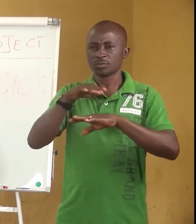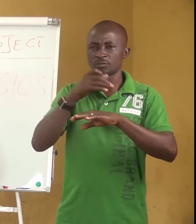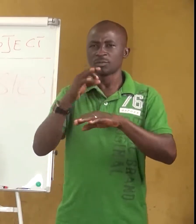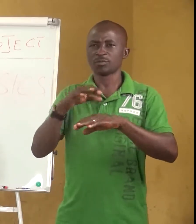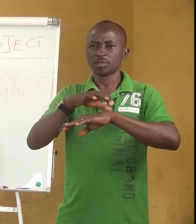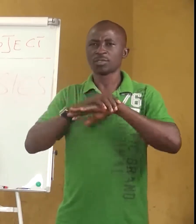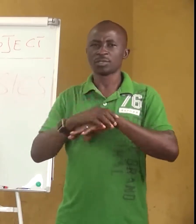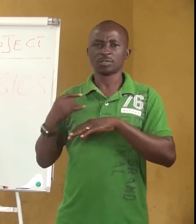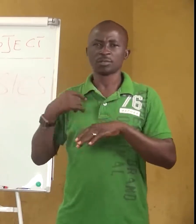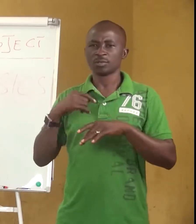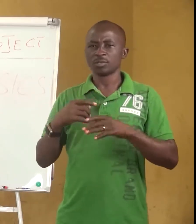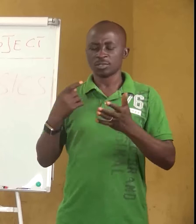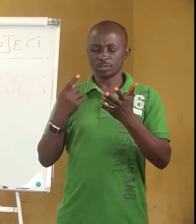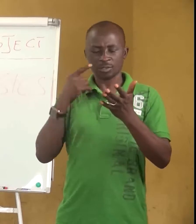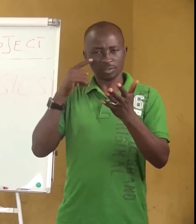we discover that